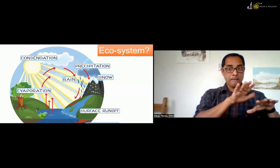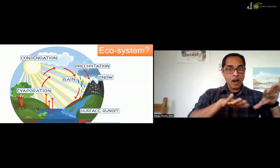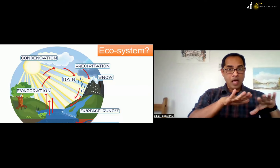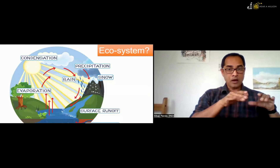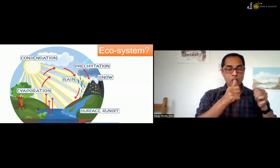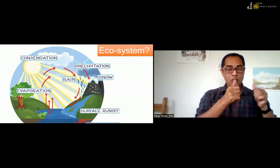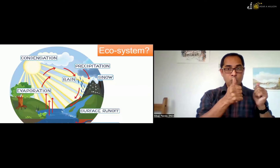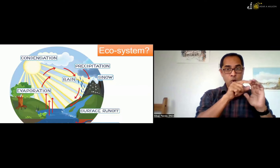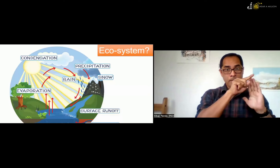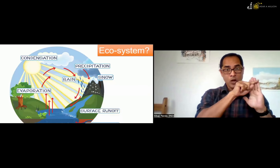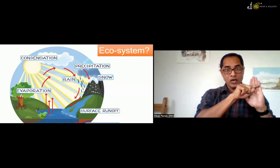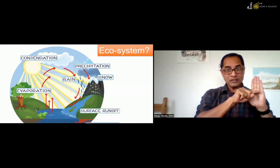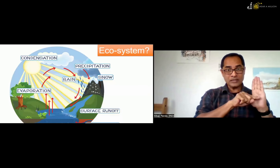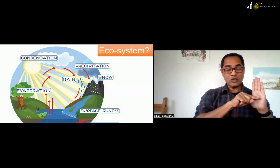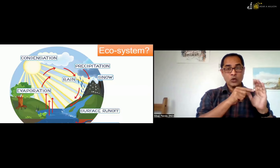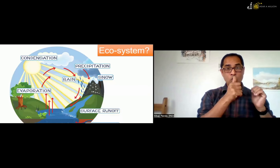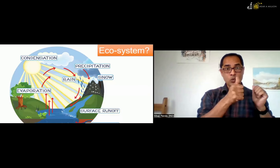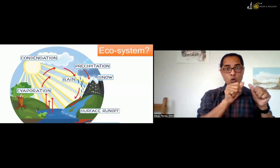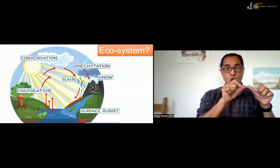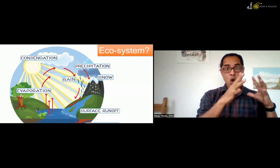teachers?